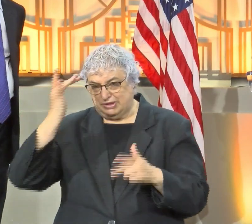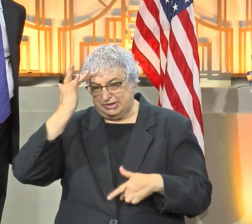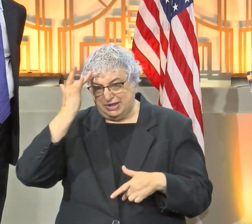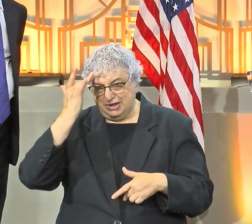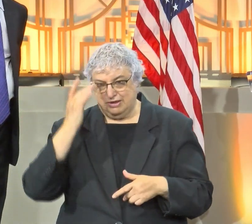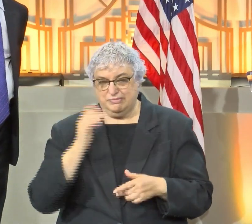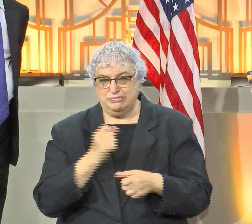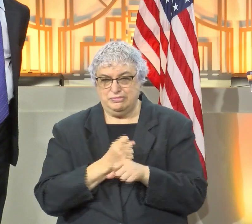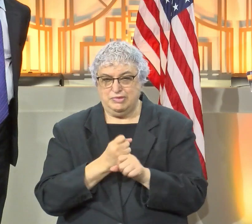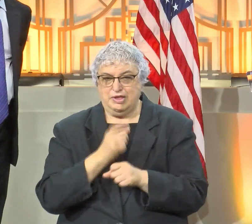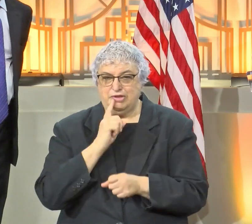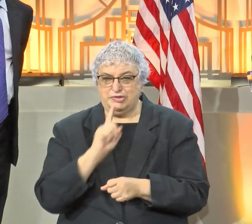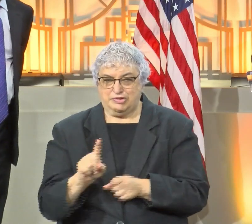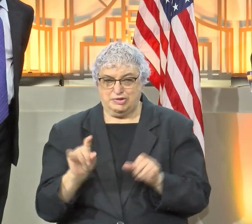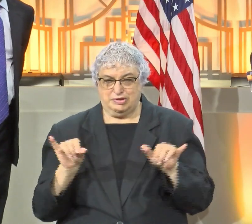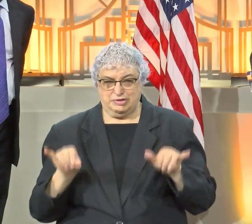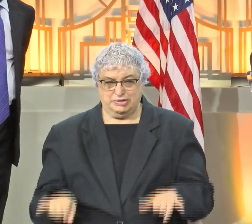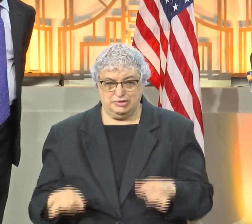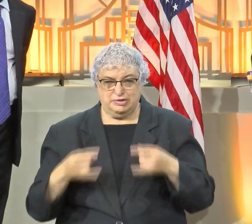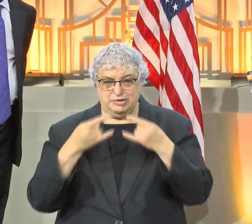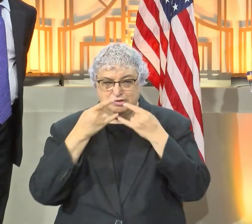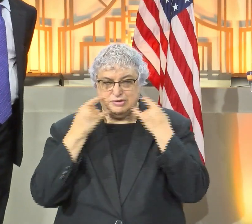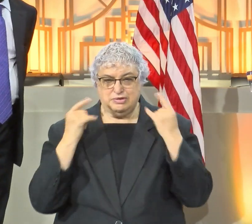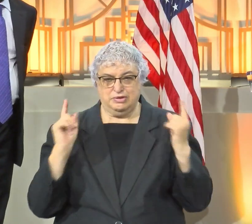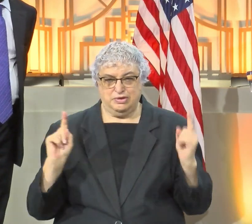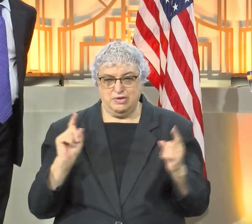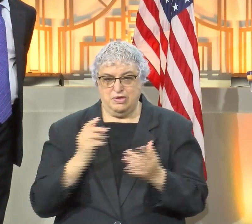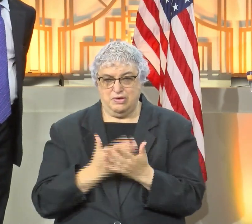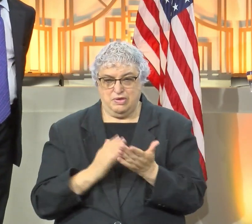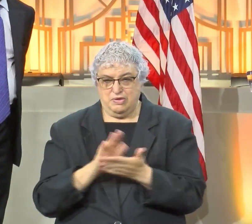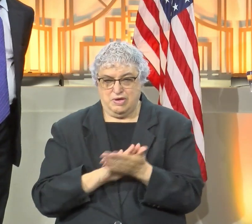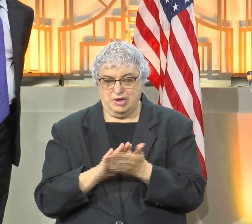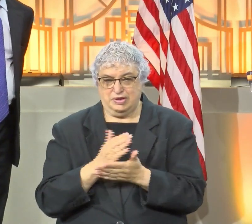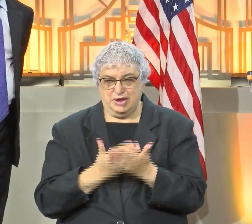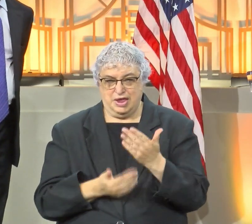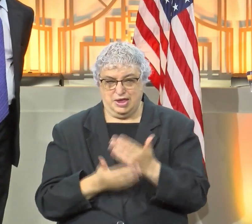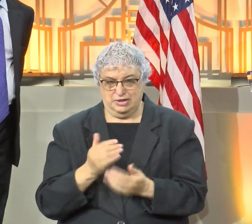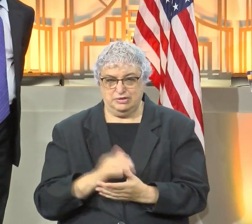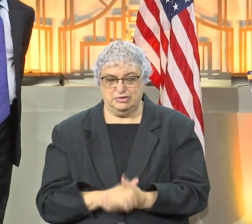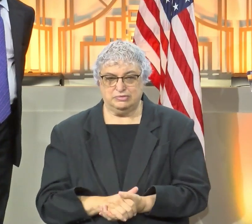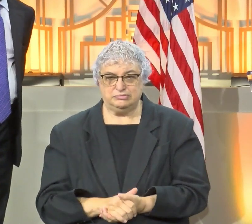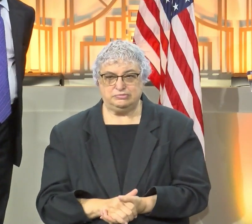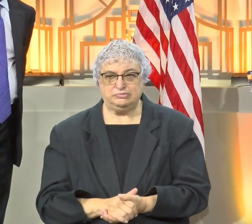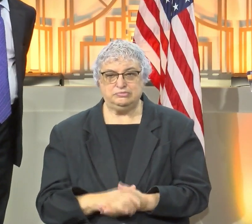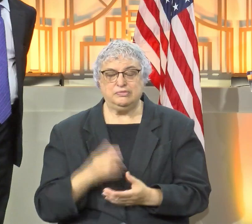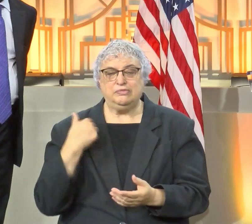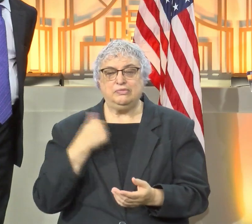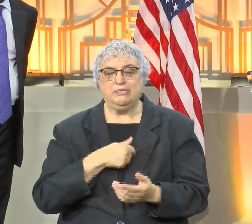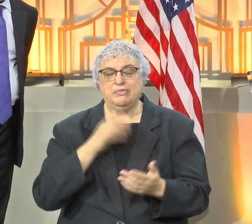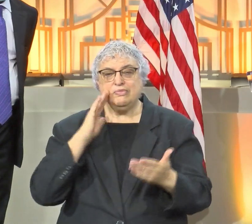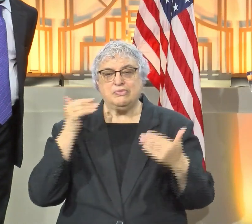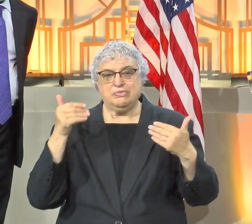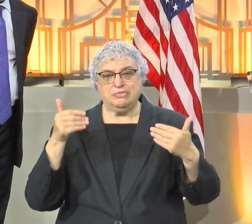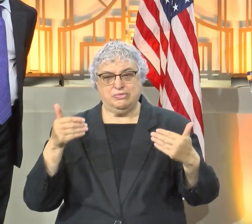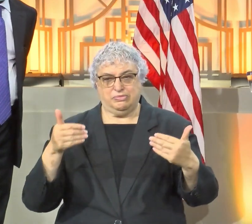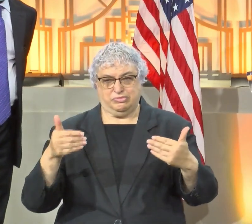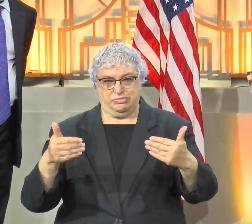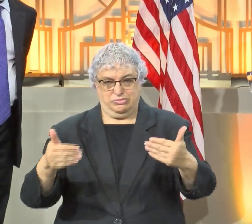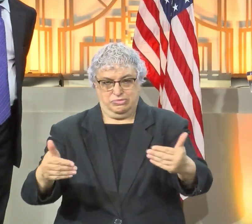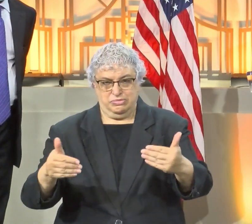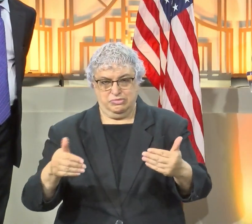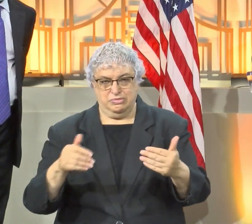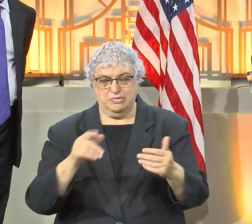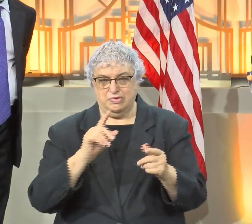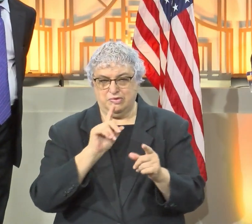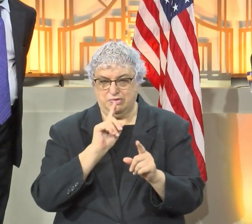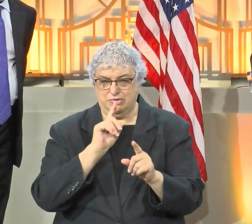video, maintain our strategies to protect ourselves and our families and our loved ones from the virus, and we will move forward at an appropriate and